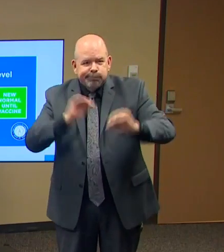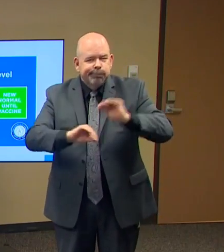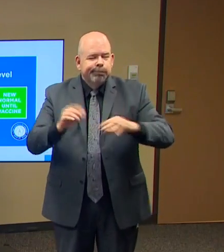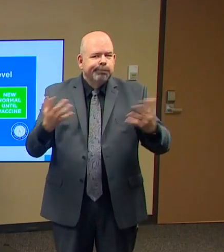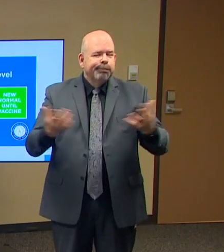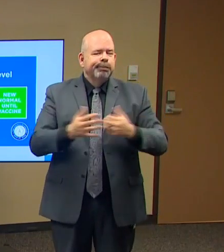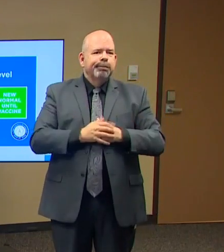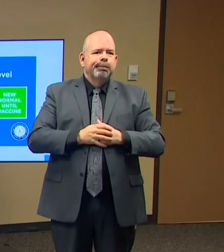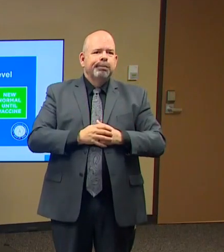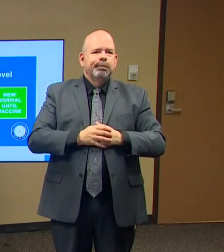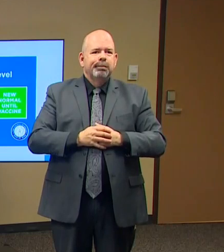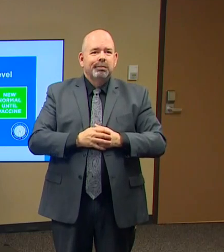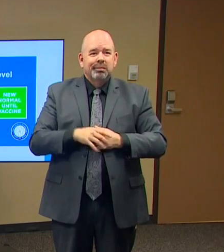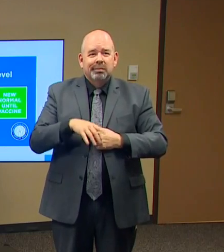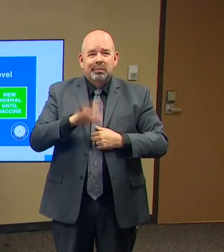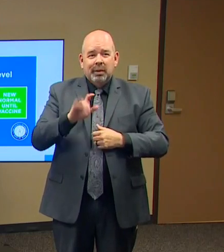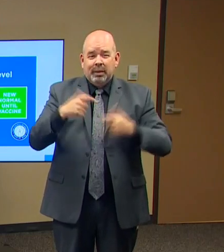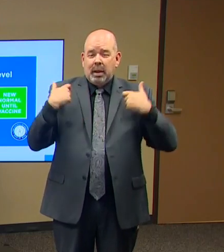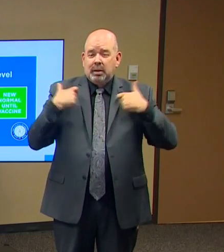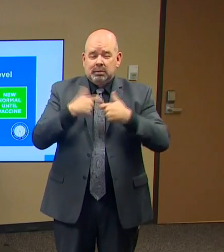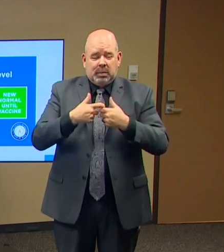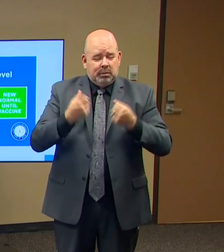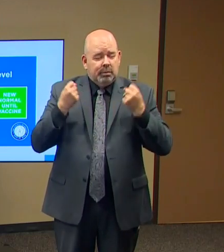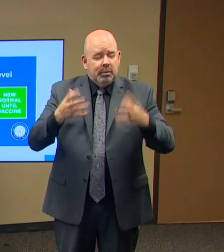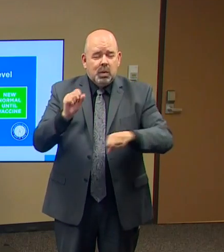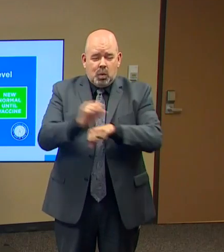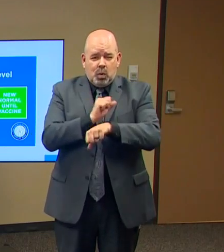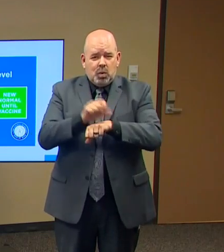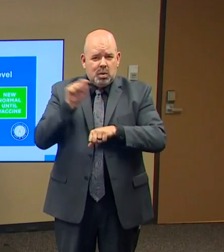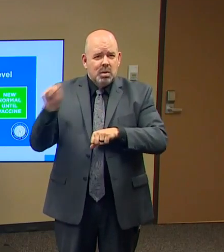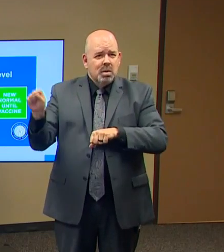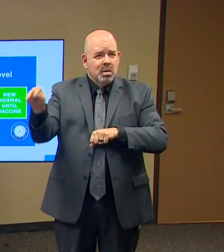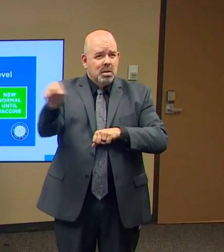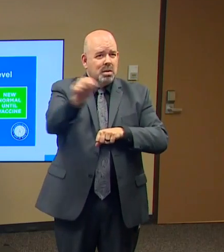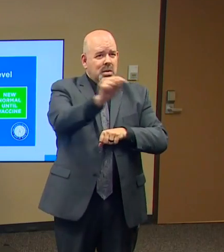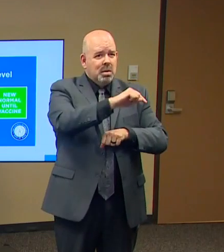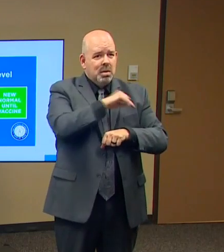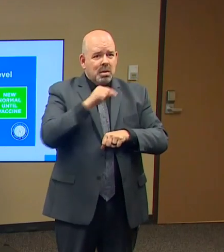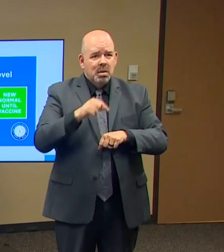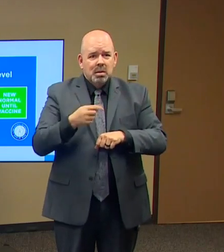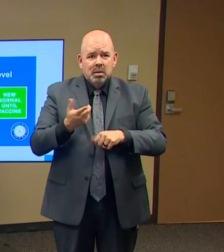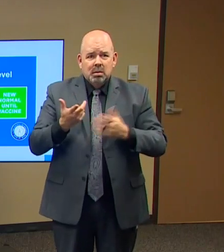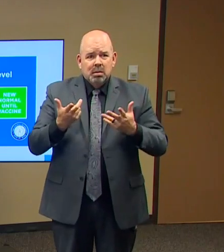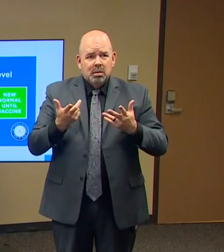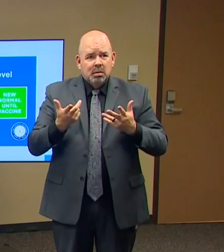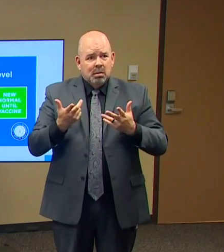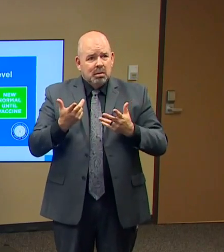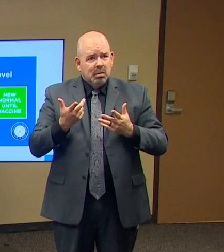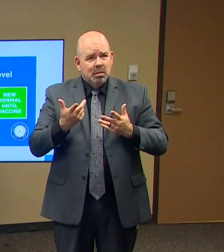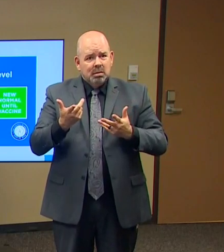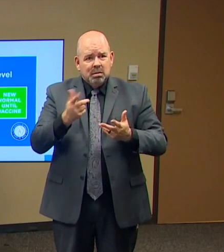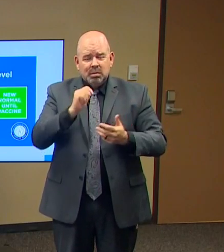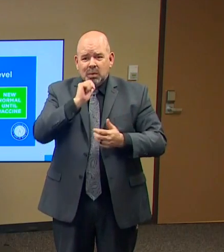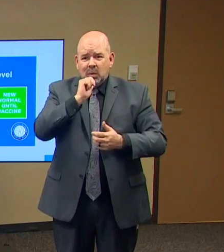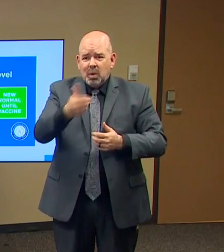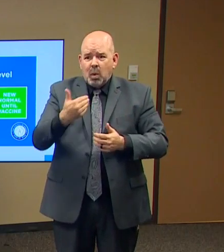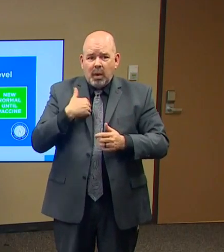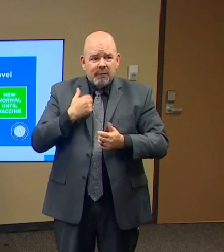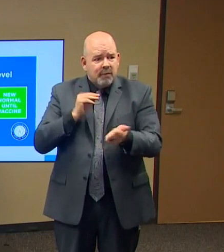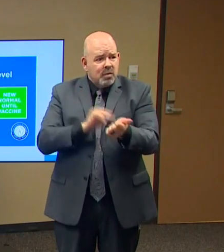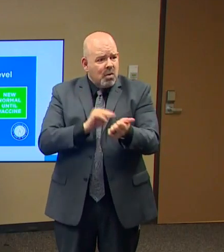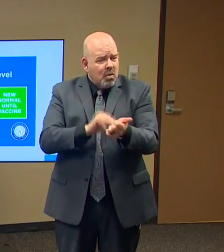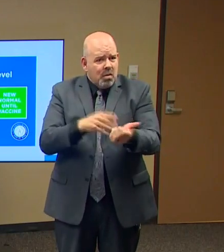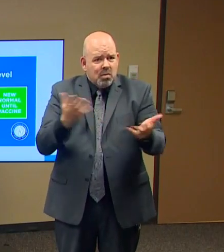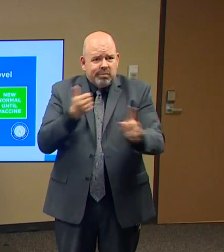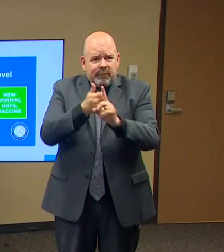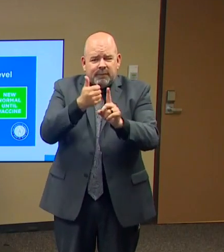to be Hispanic. They tend to be people without access to primary care doctor and health care. Something for all of us to